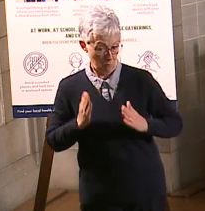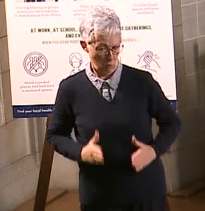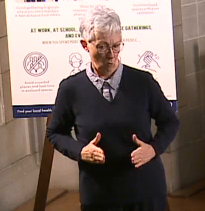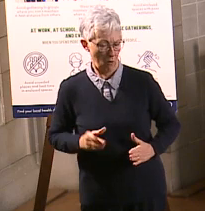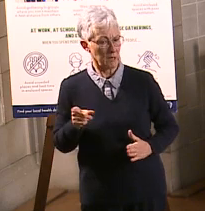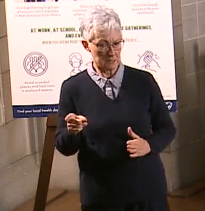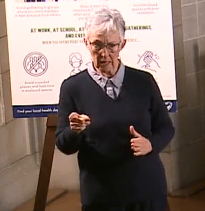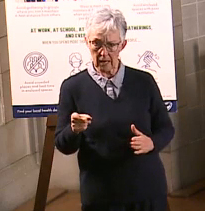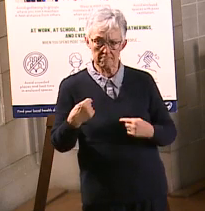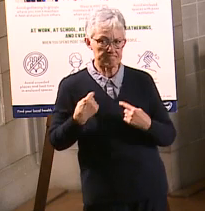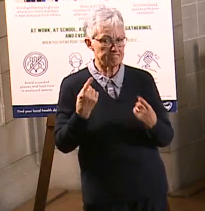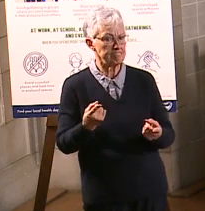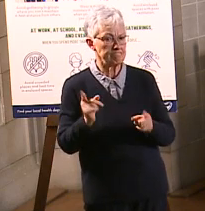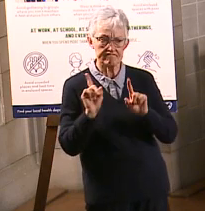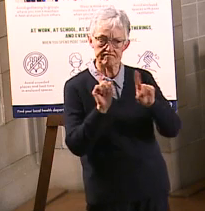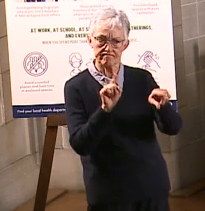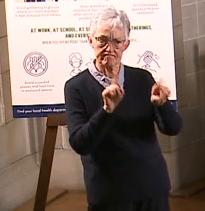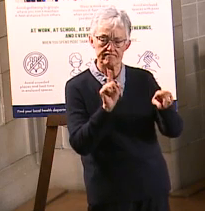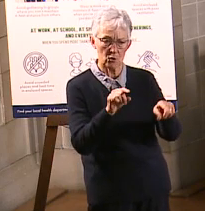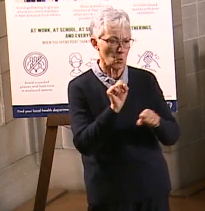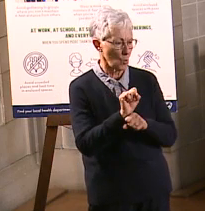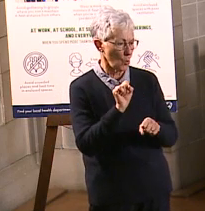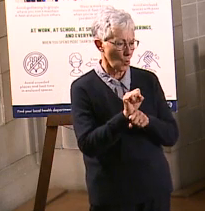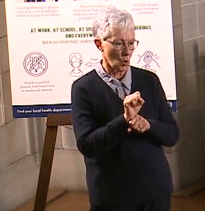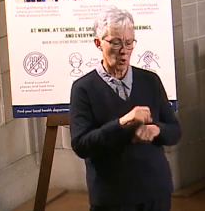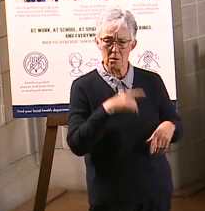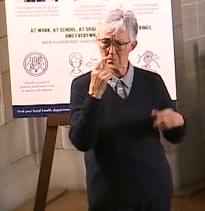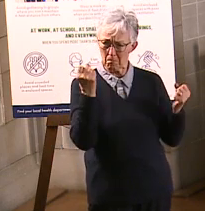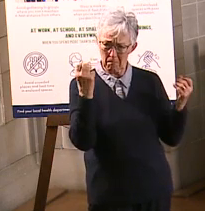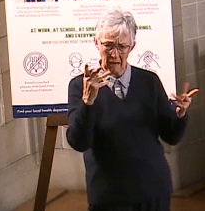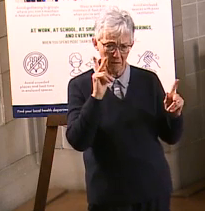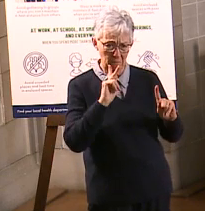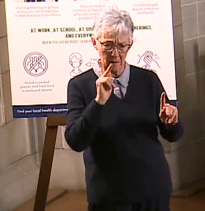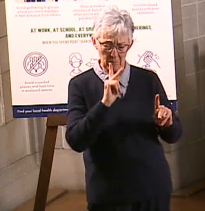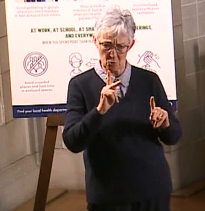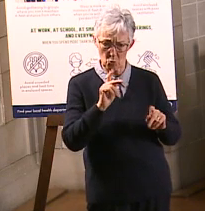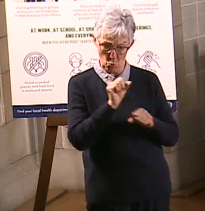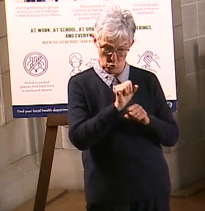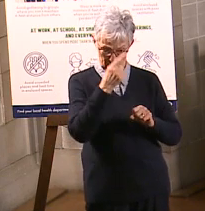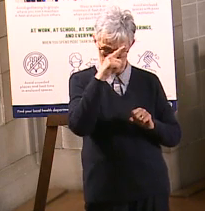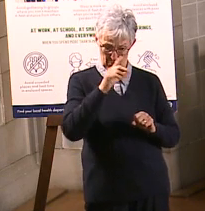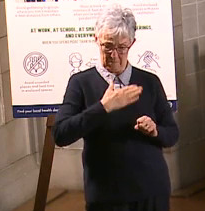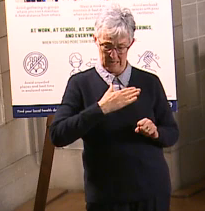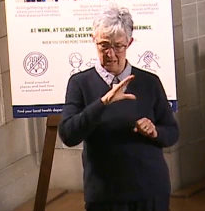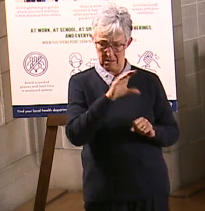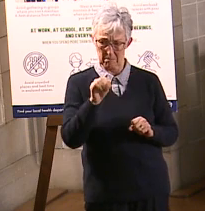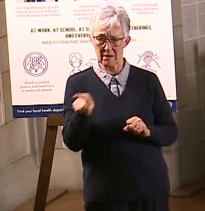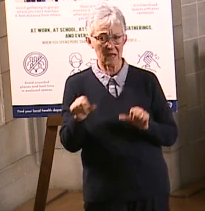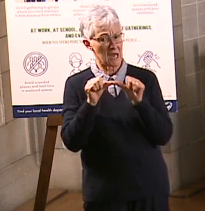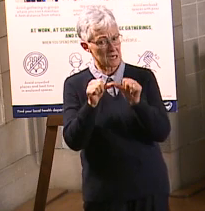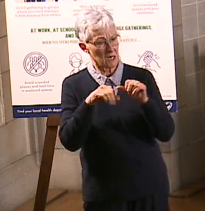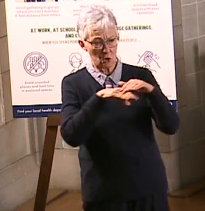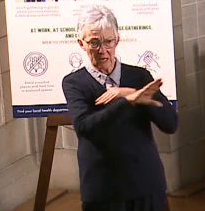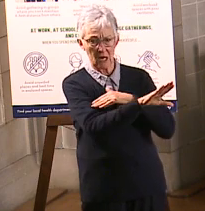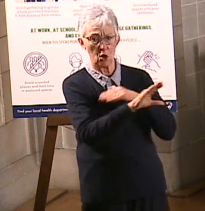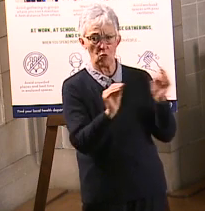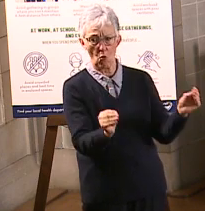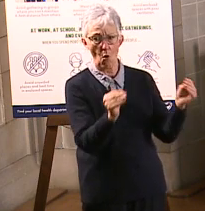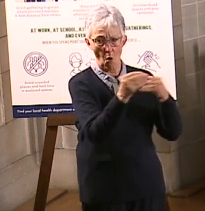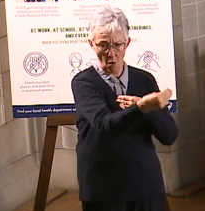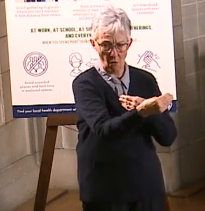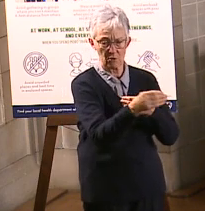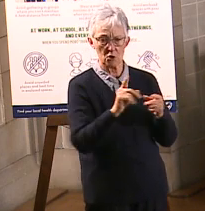resiliency. We've had thousands of people come into the office and do what we consider our